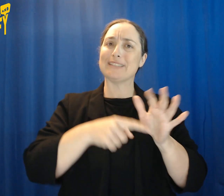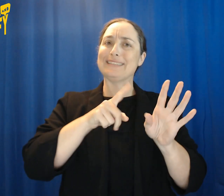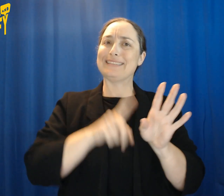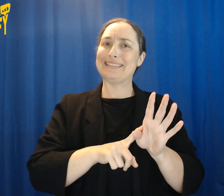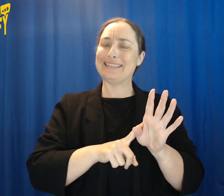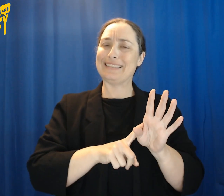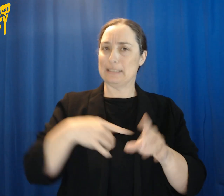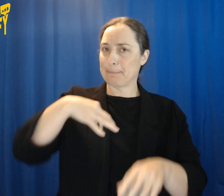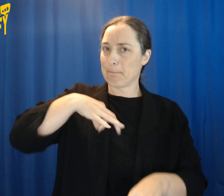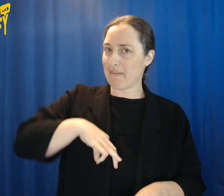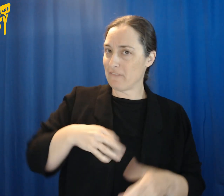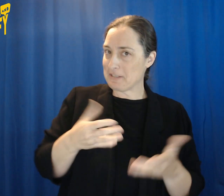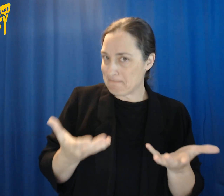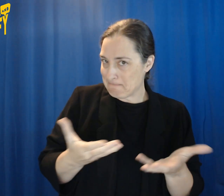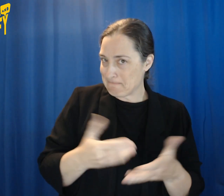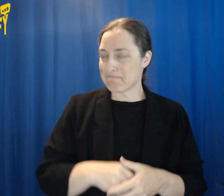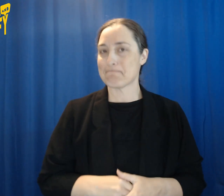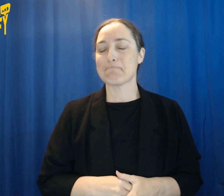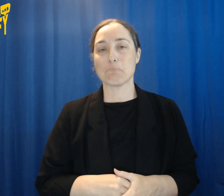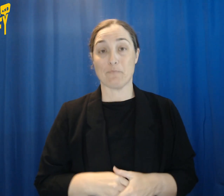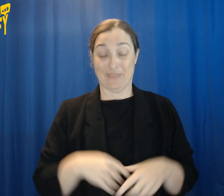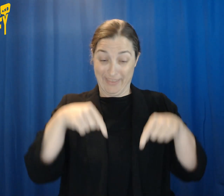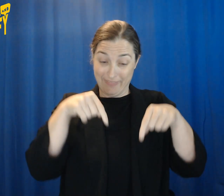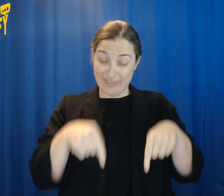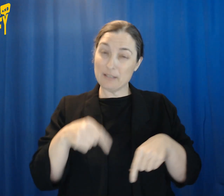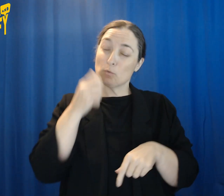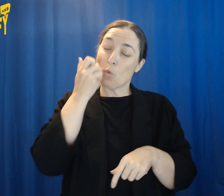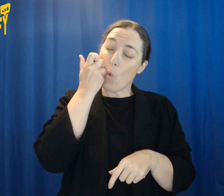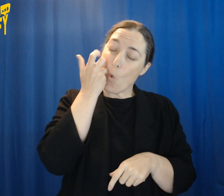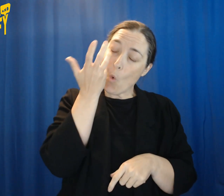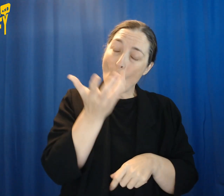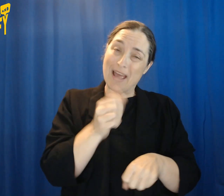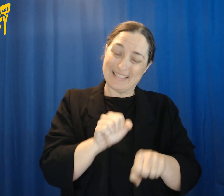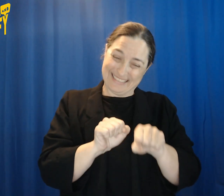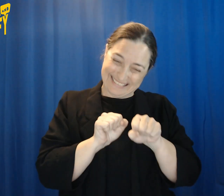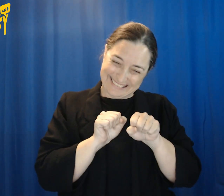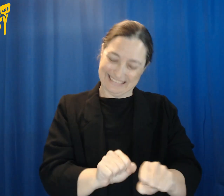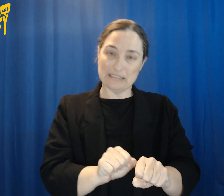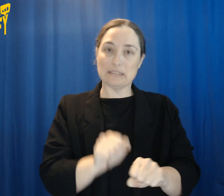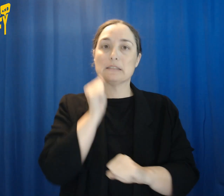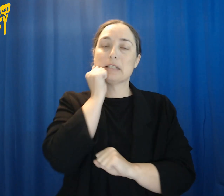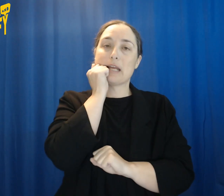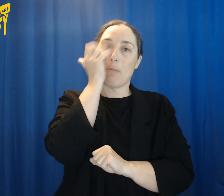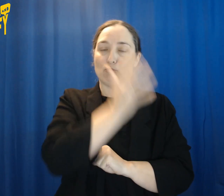First Peoples. This is, was, and always will be Aboriginal land.